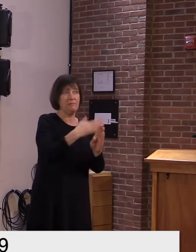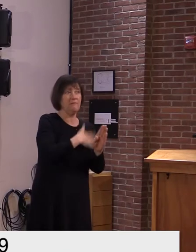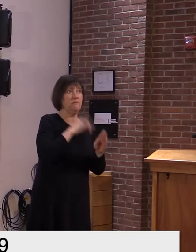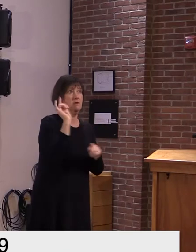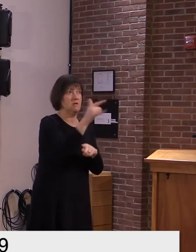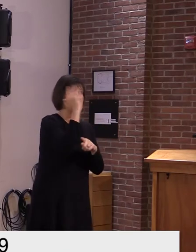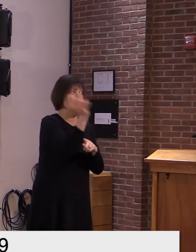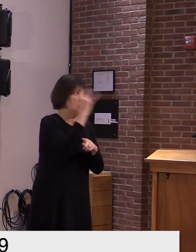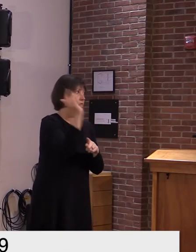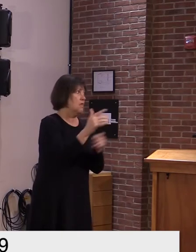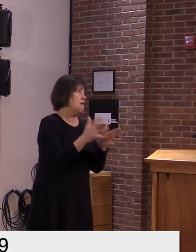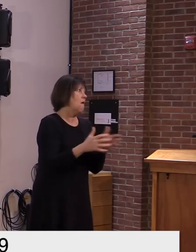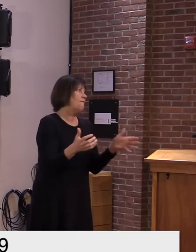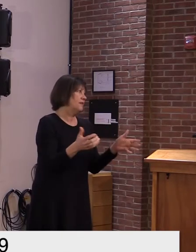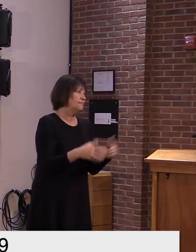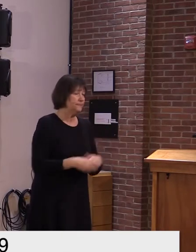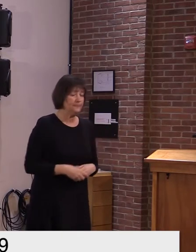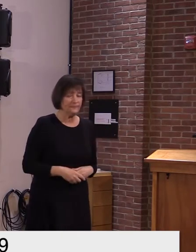Great, thank you.